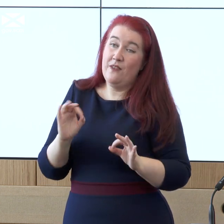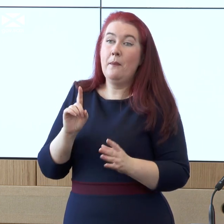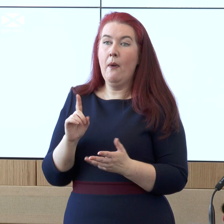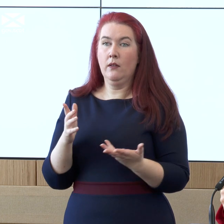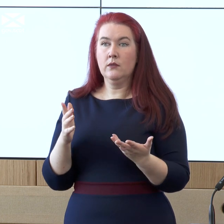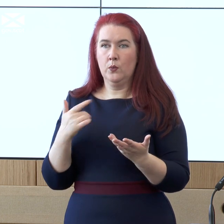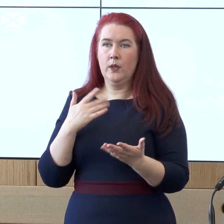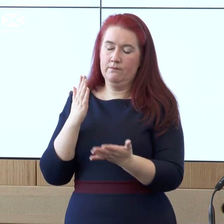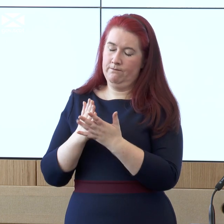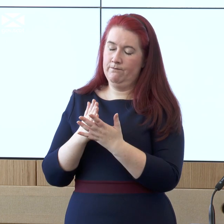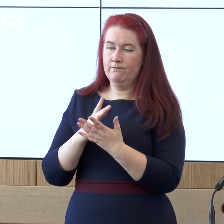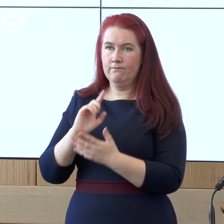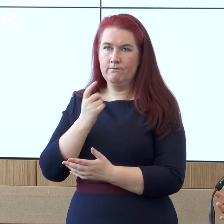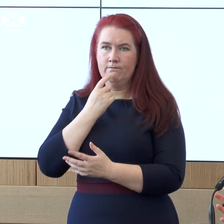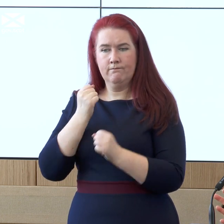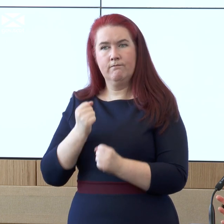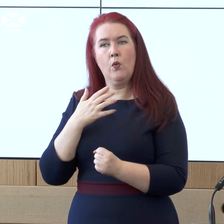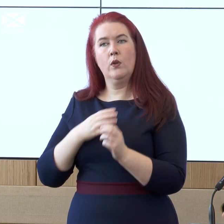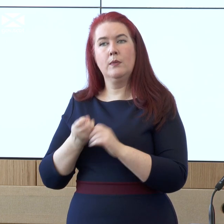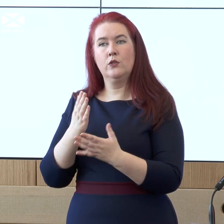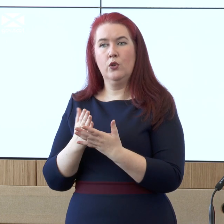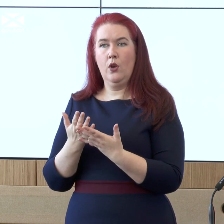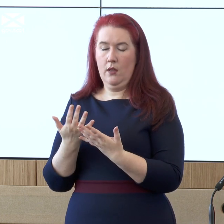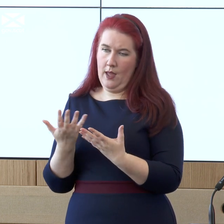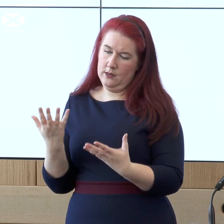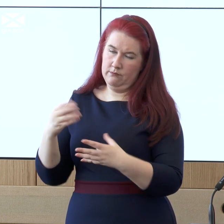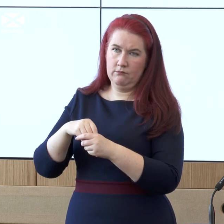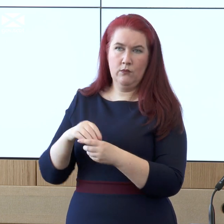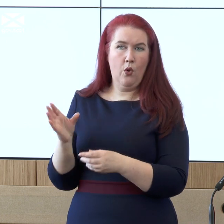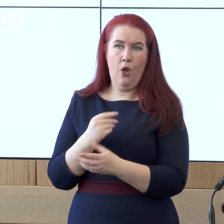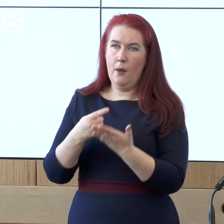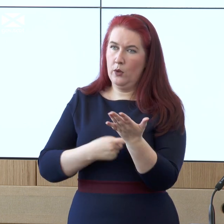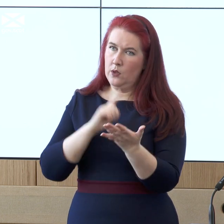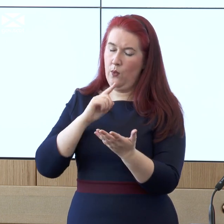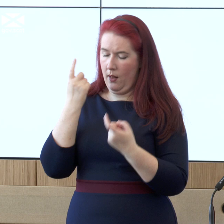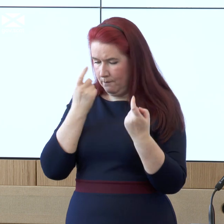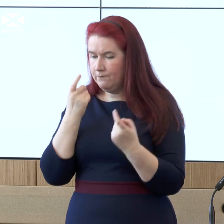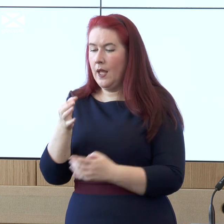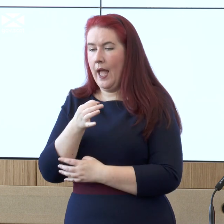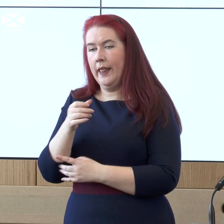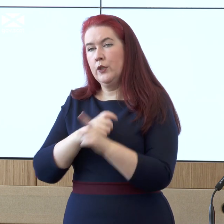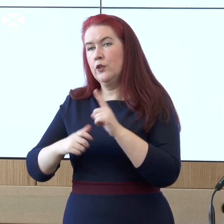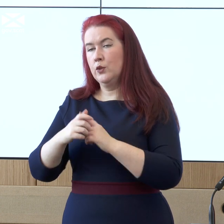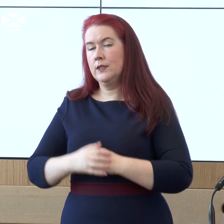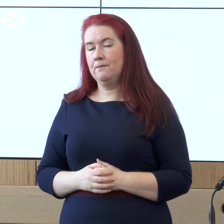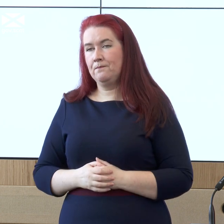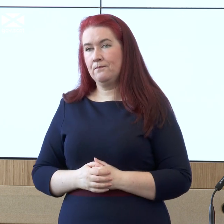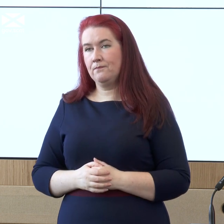are absolutely determined to making sure that that is mainstreamed into all of our policy thinking and all of our policy